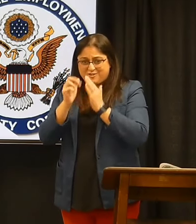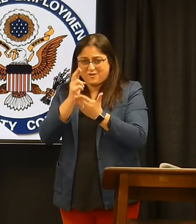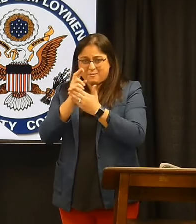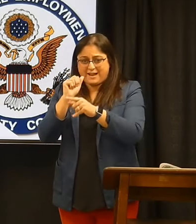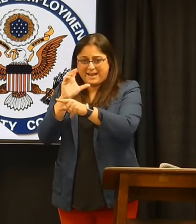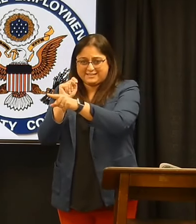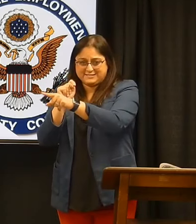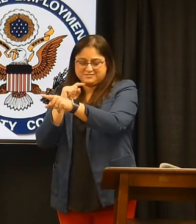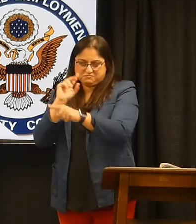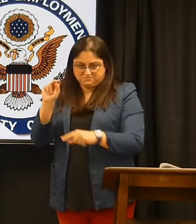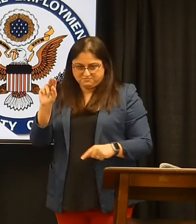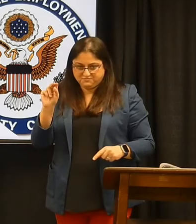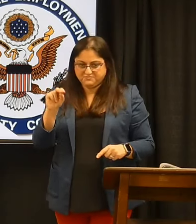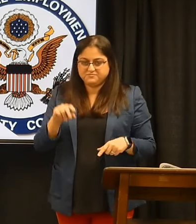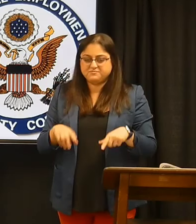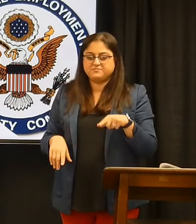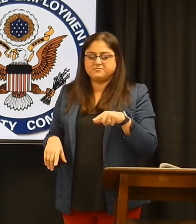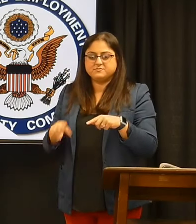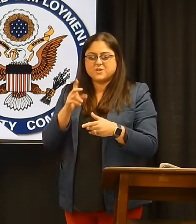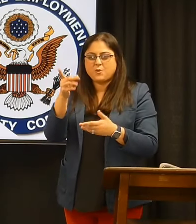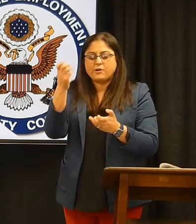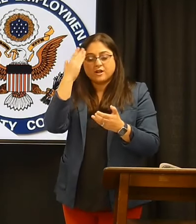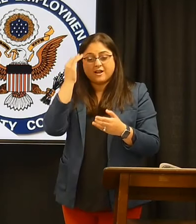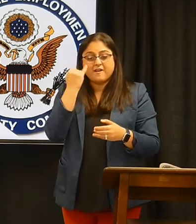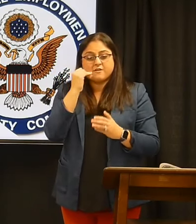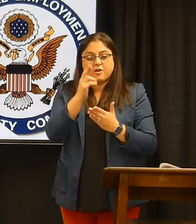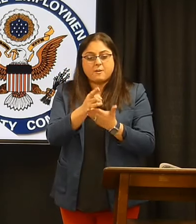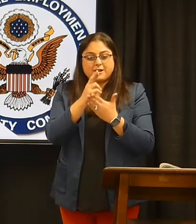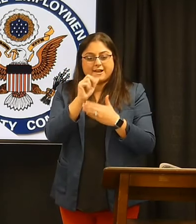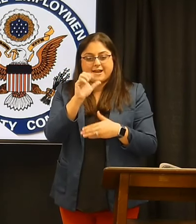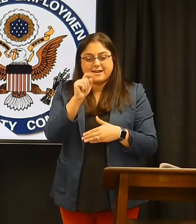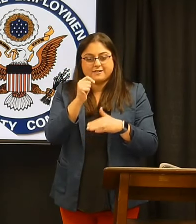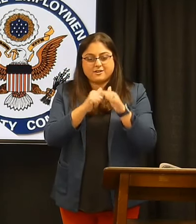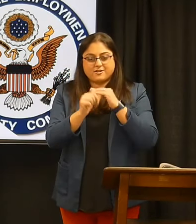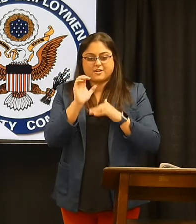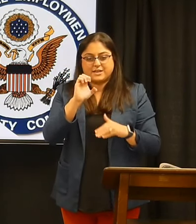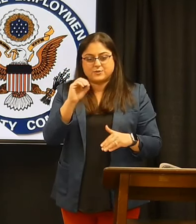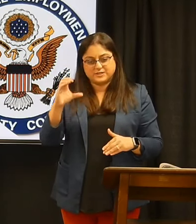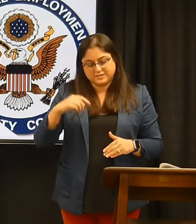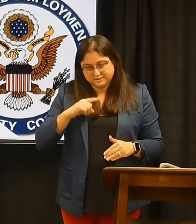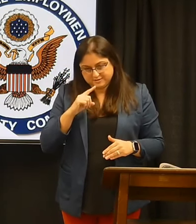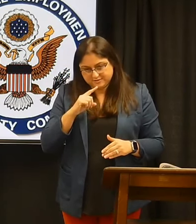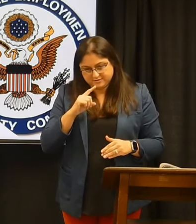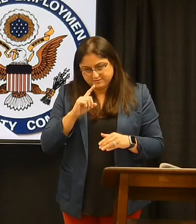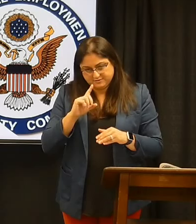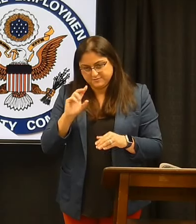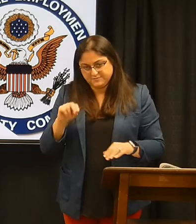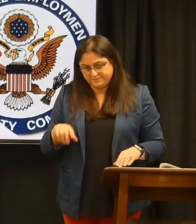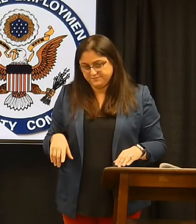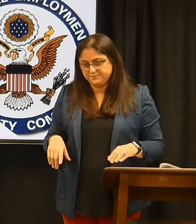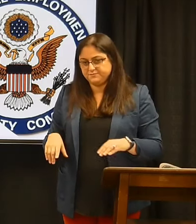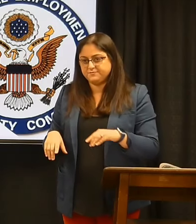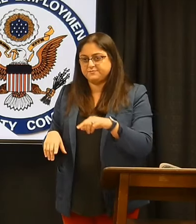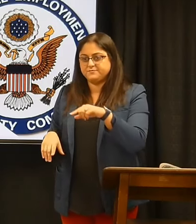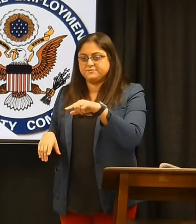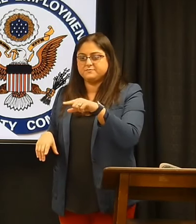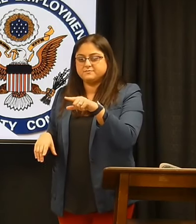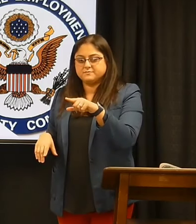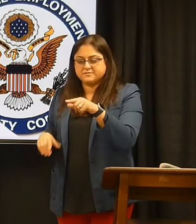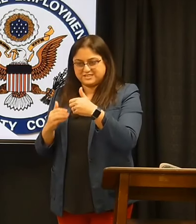She asked if She asked if the Rehab Act was under the